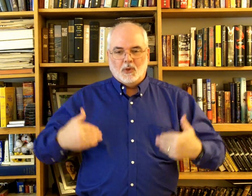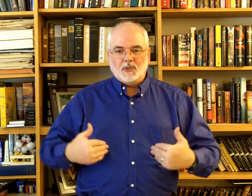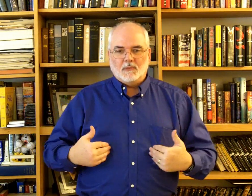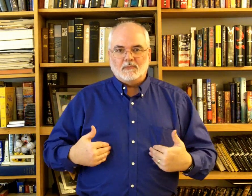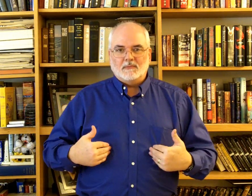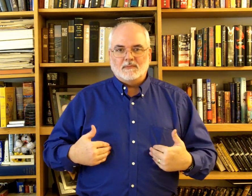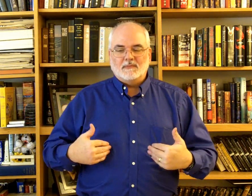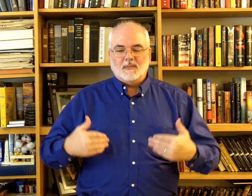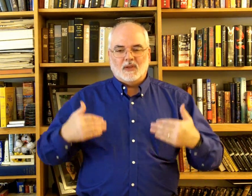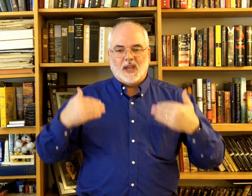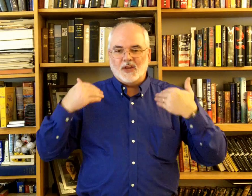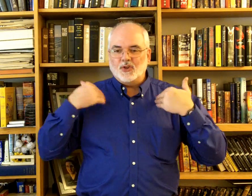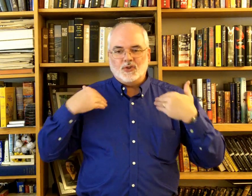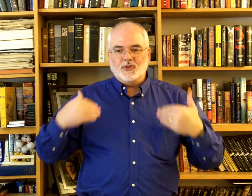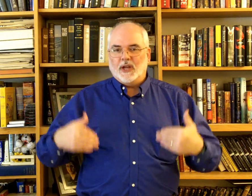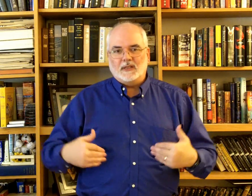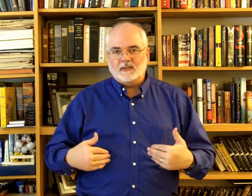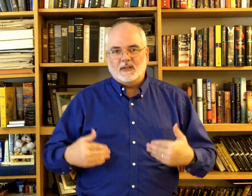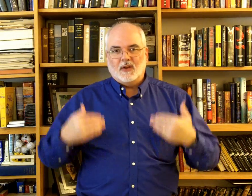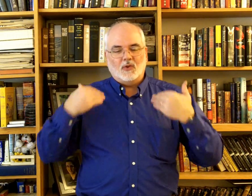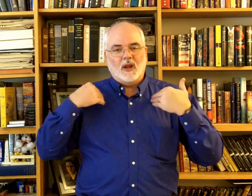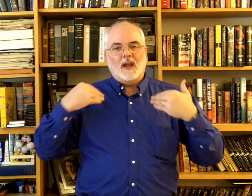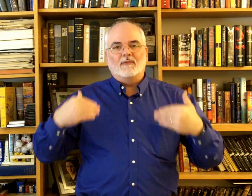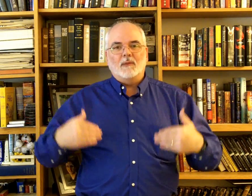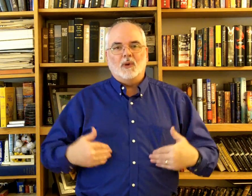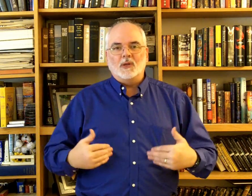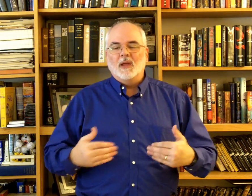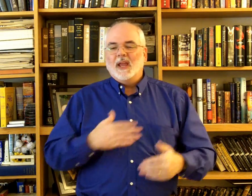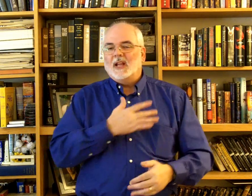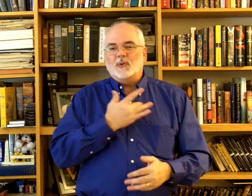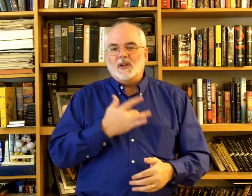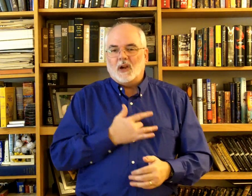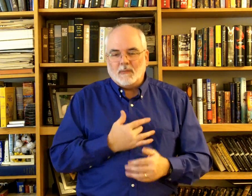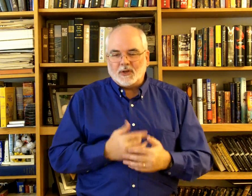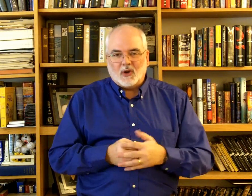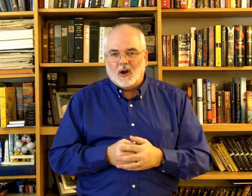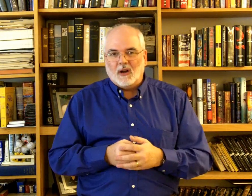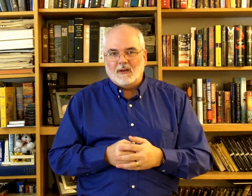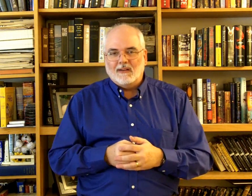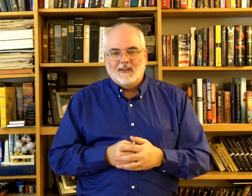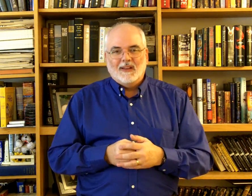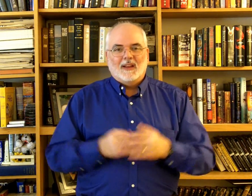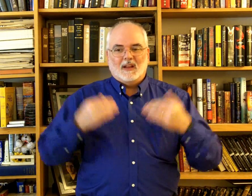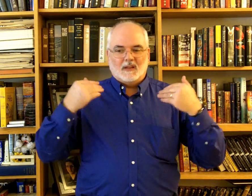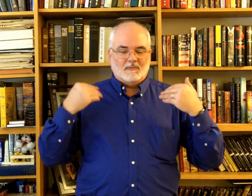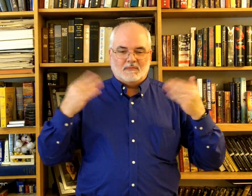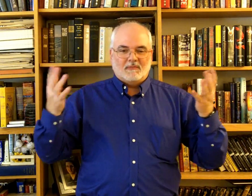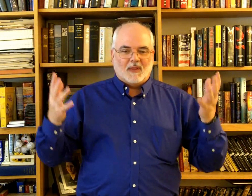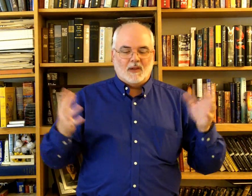bosom, okay, it's just your chest. For every bosom, it's really talking about your heart. They're